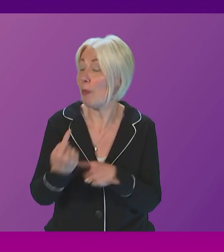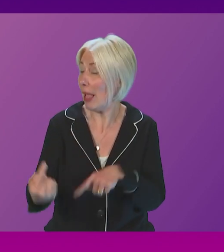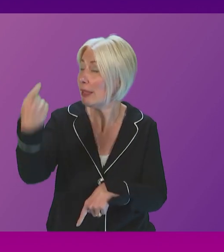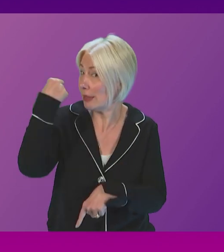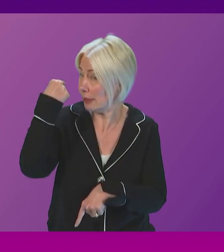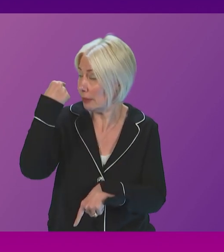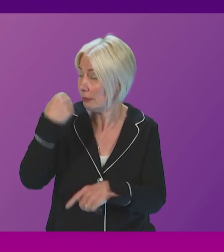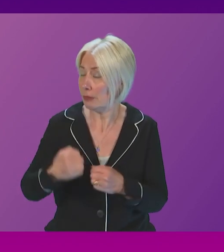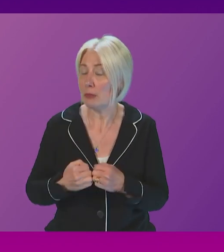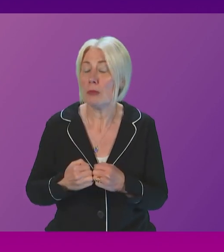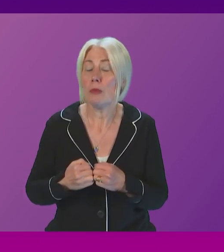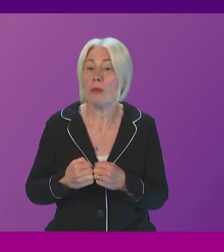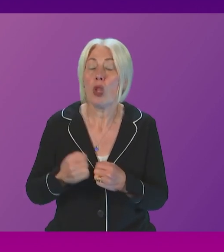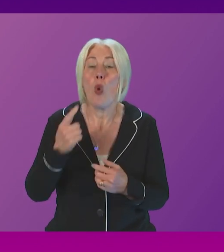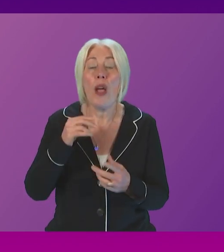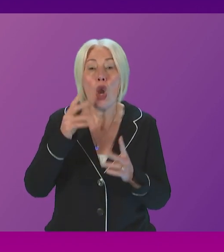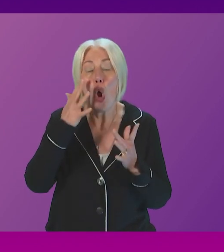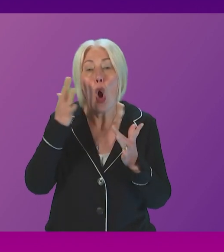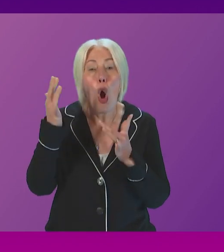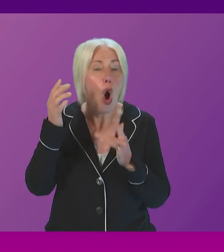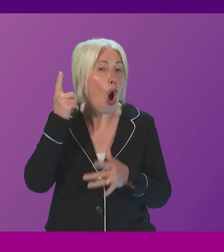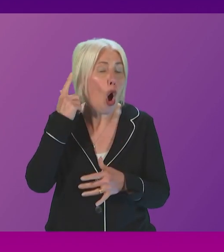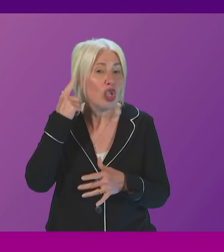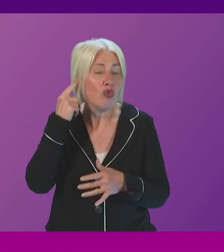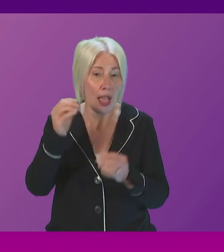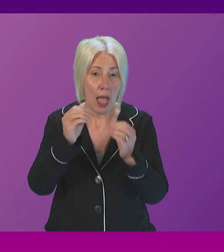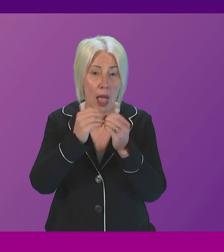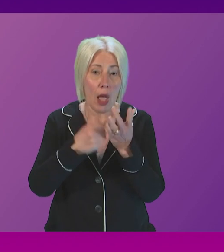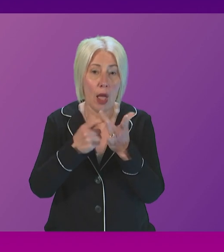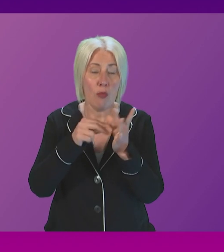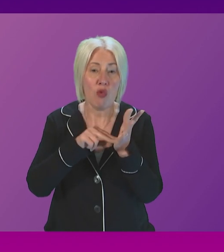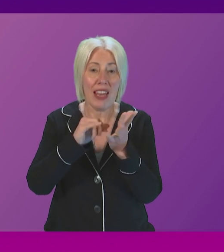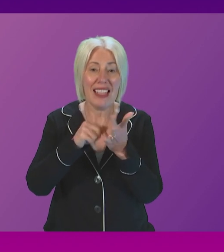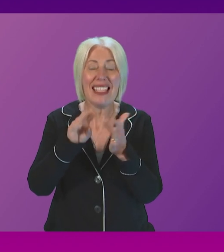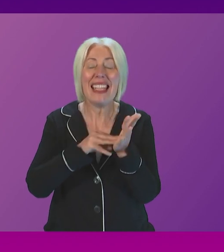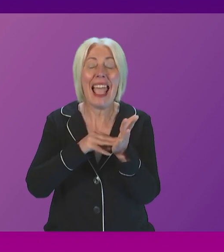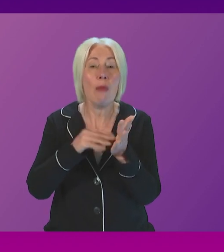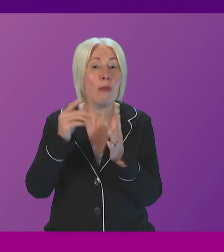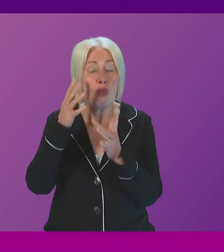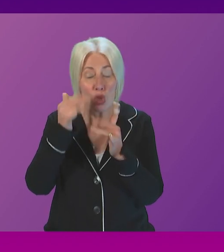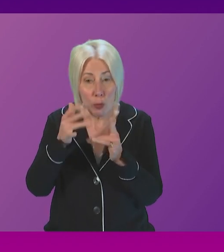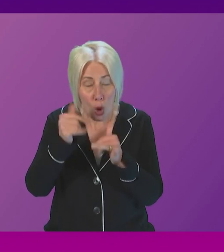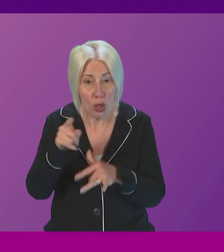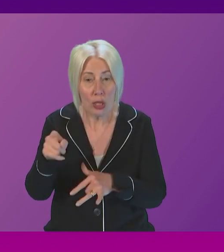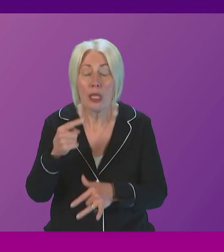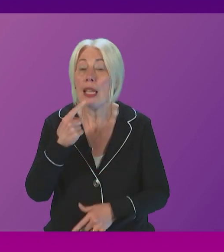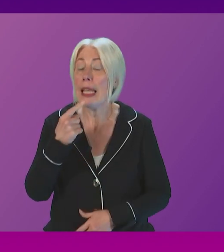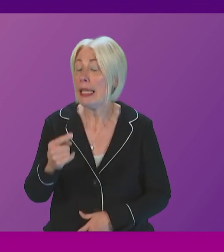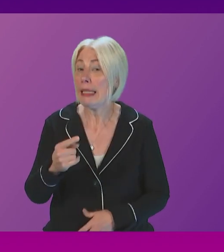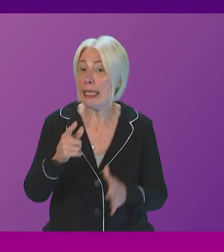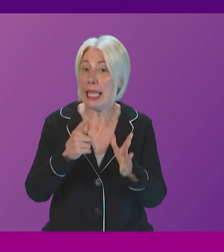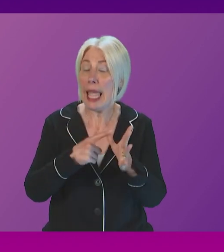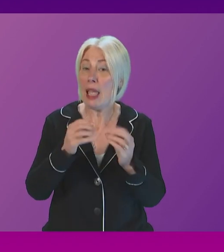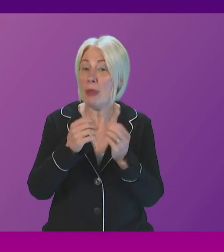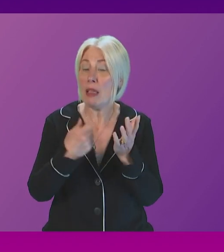On reviewing auditory brainstem response testing undertaken in the previous five years, the BAA reviewed ABRs